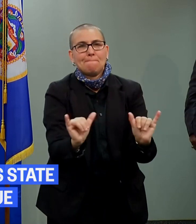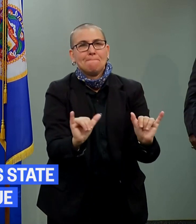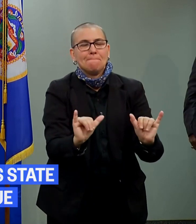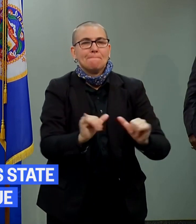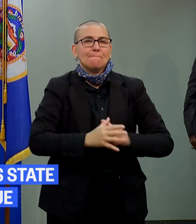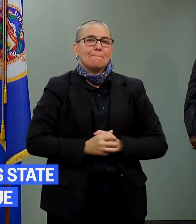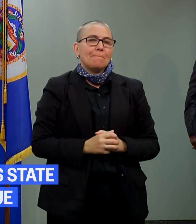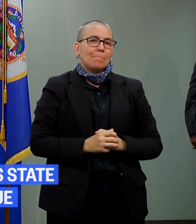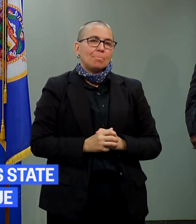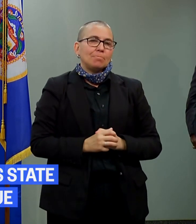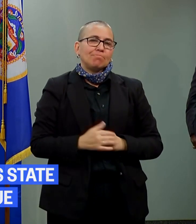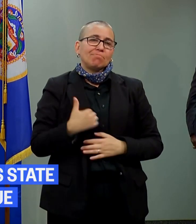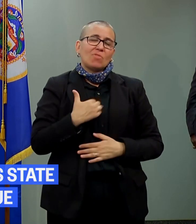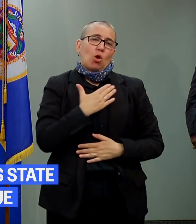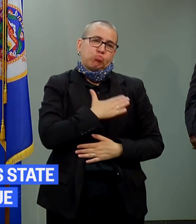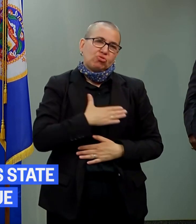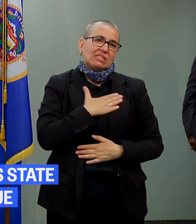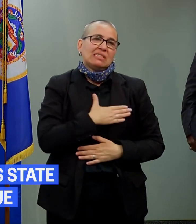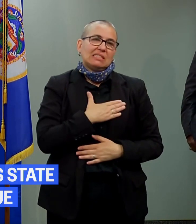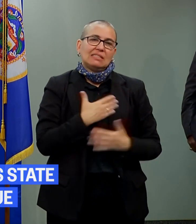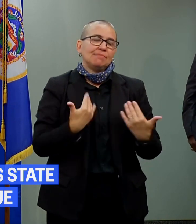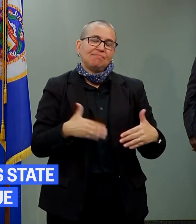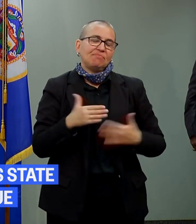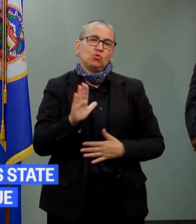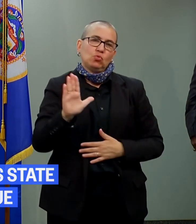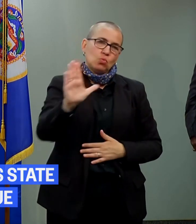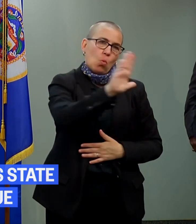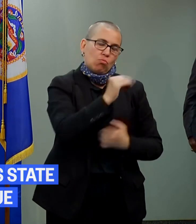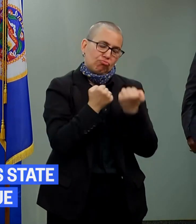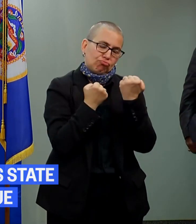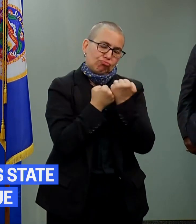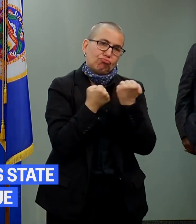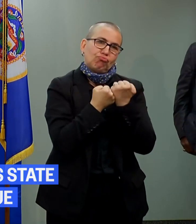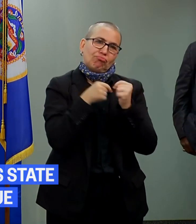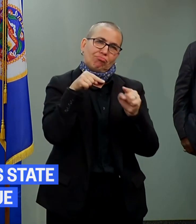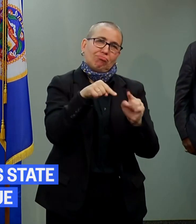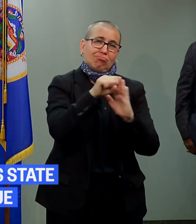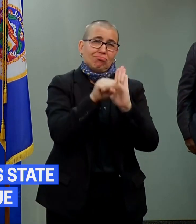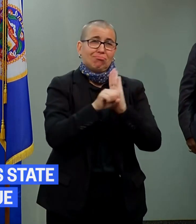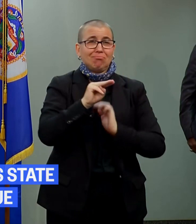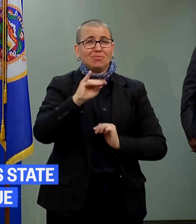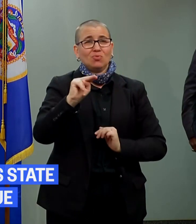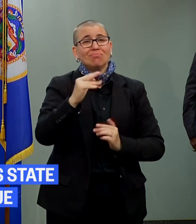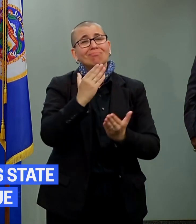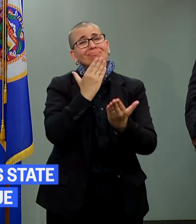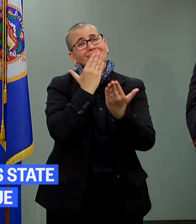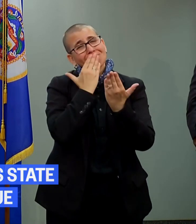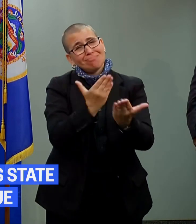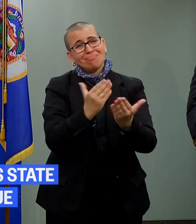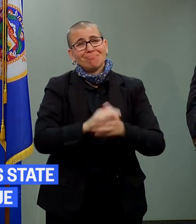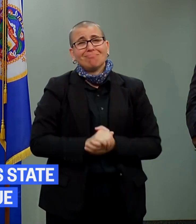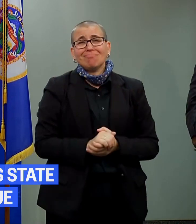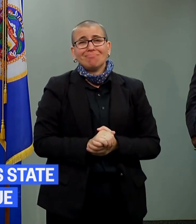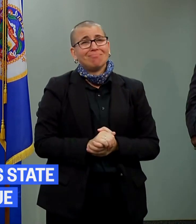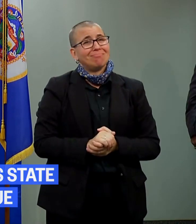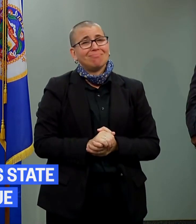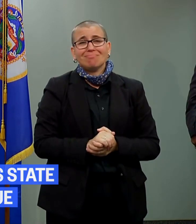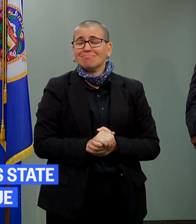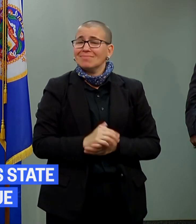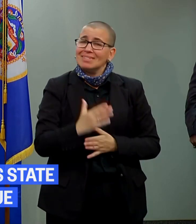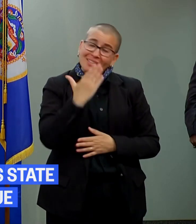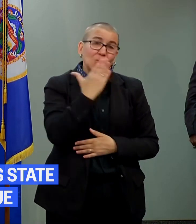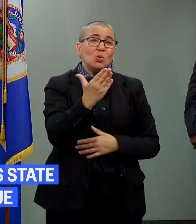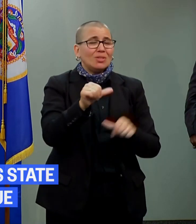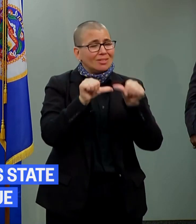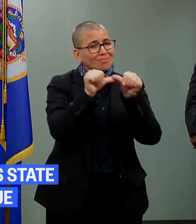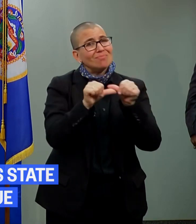appreciate the support of Minnesota, and I can't, again, say thank you enough to both those in Minnesota who supported us and continue to support